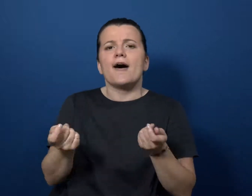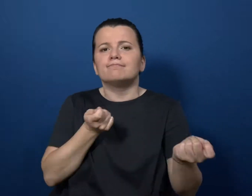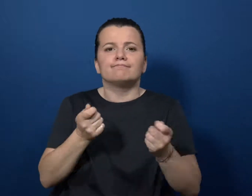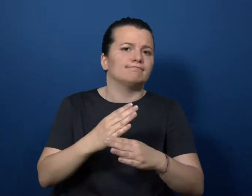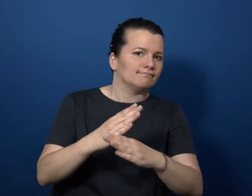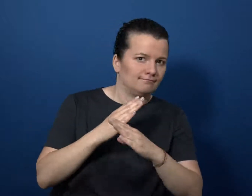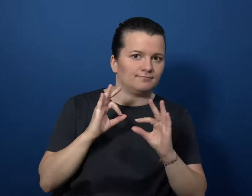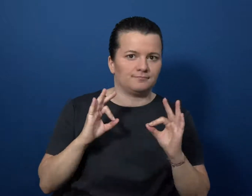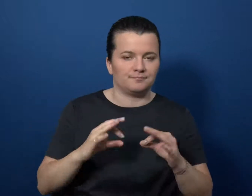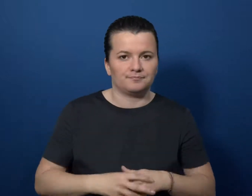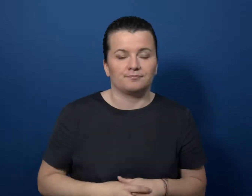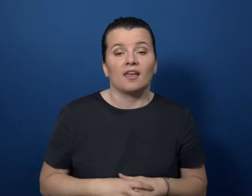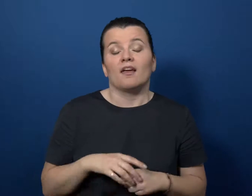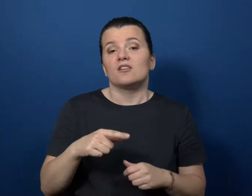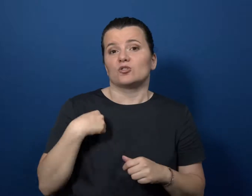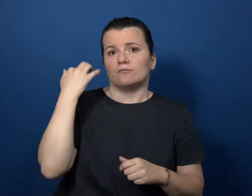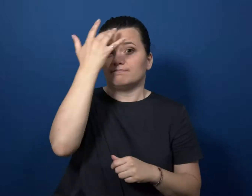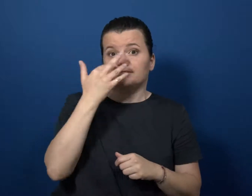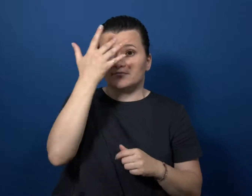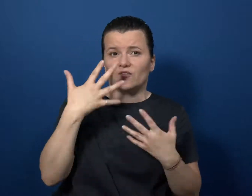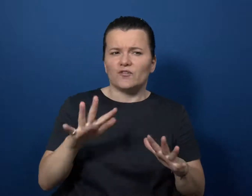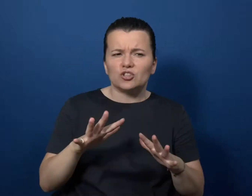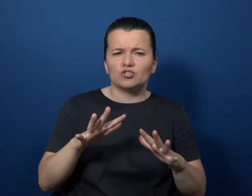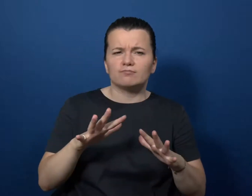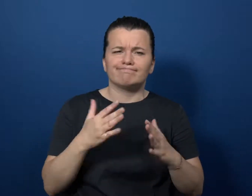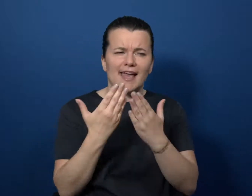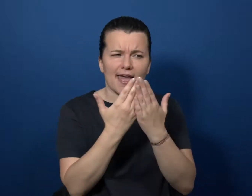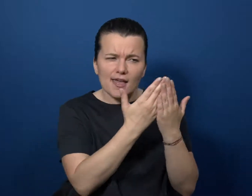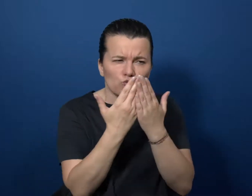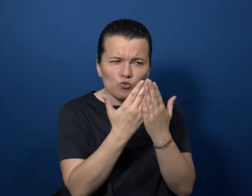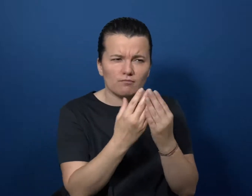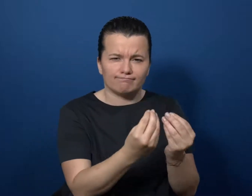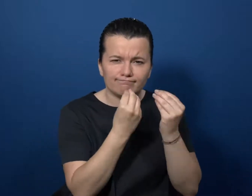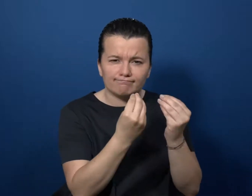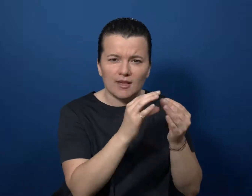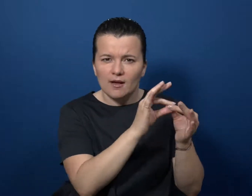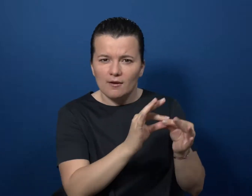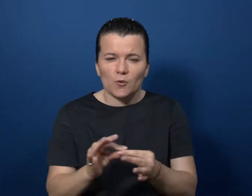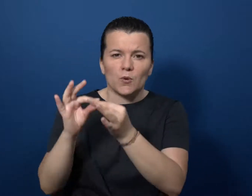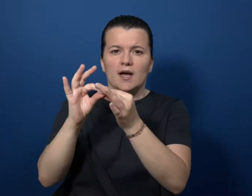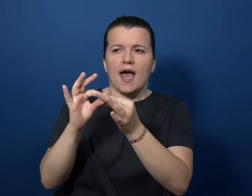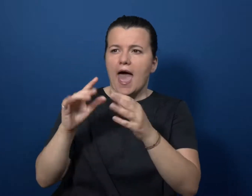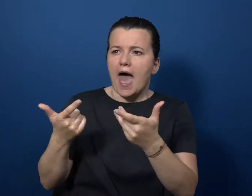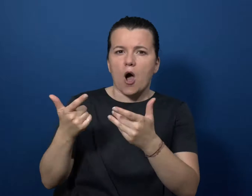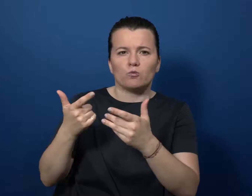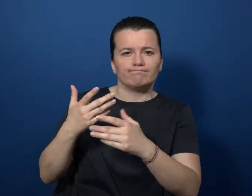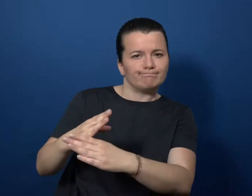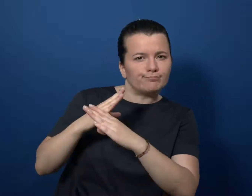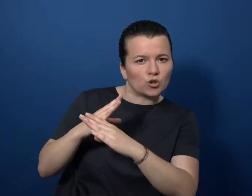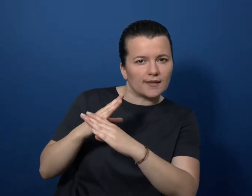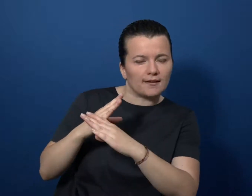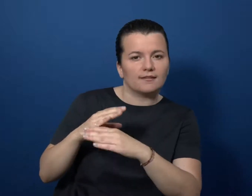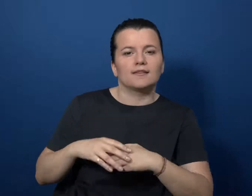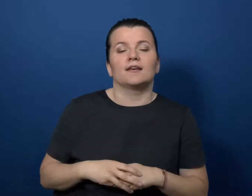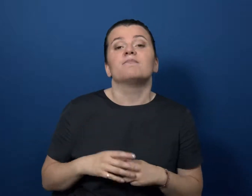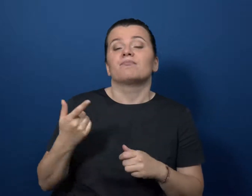education approach, as also described in the recommendations by the scientific committee who prepared the international